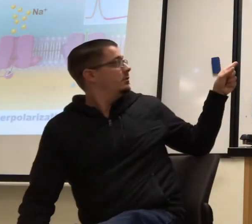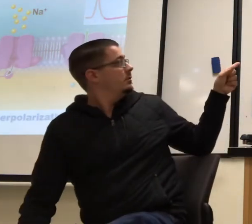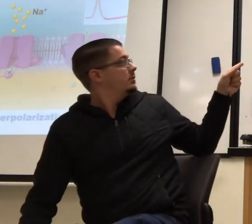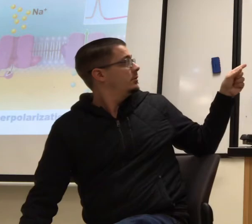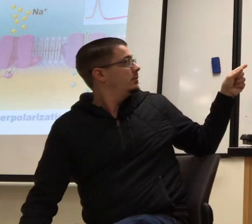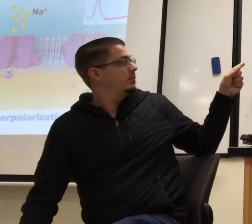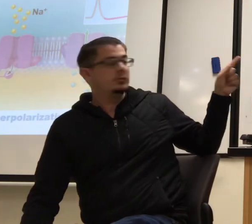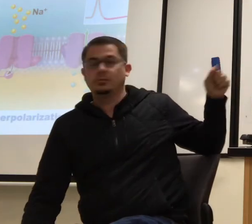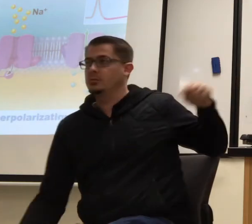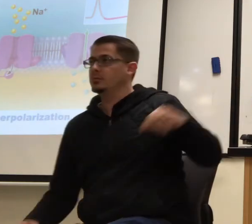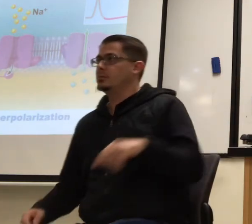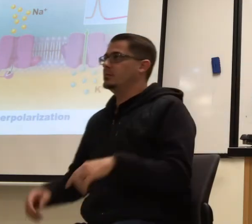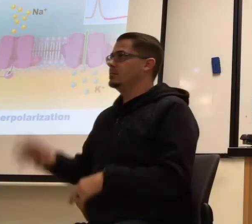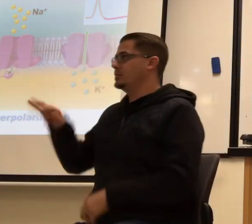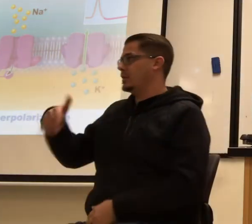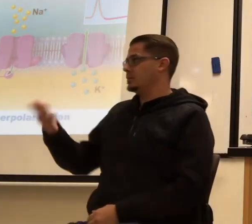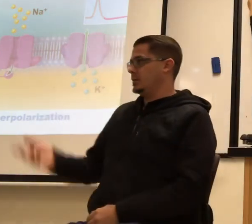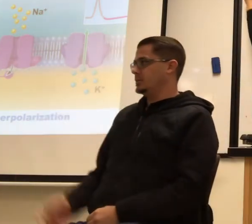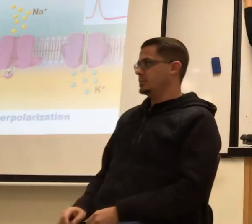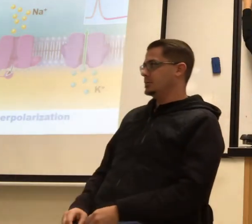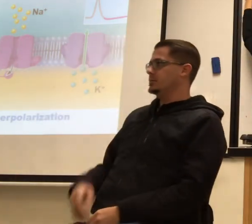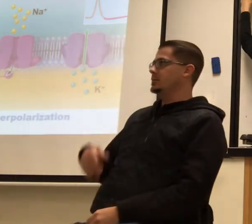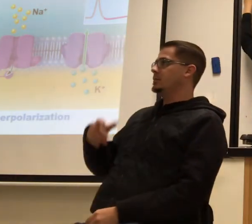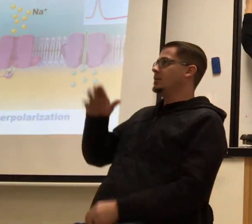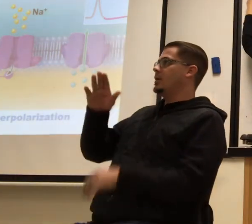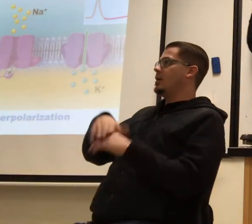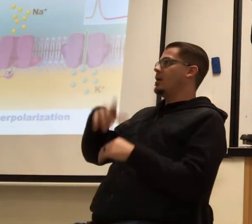On your half sheet.